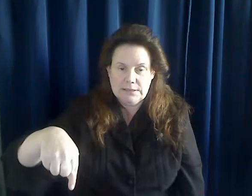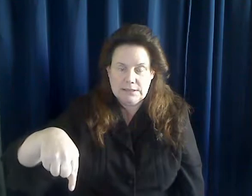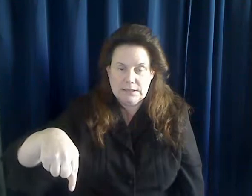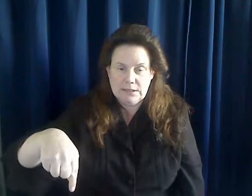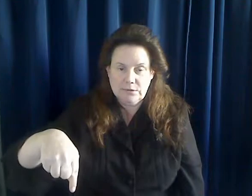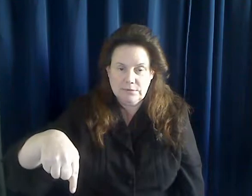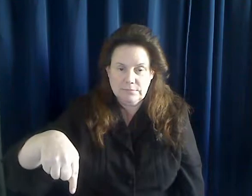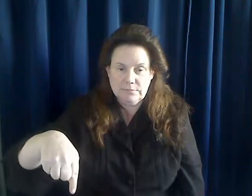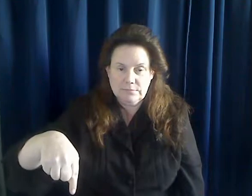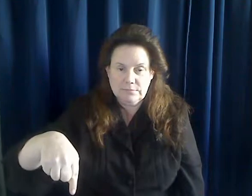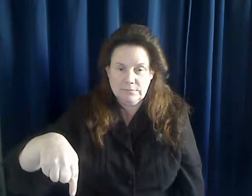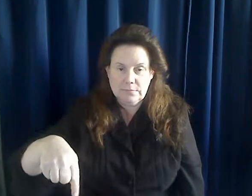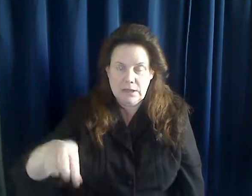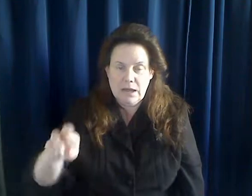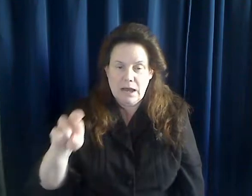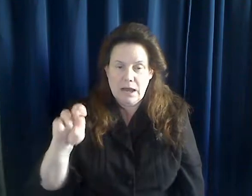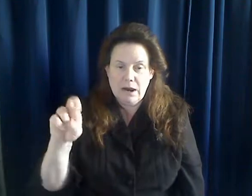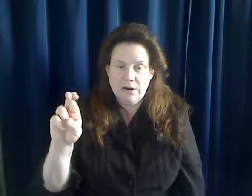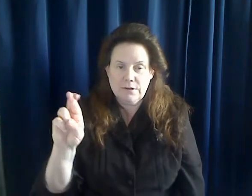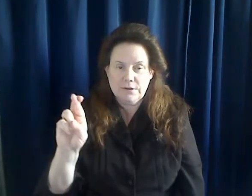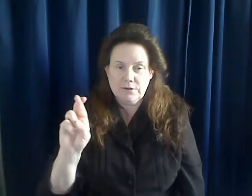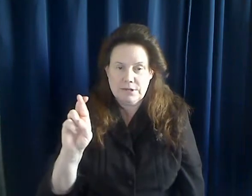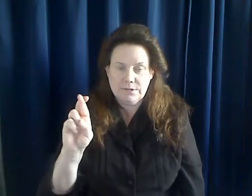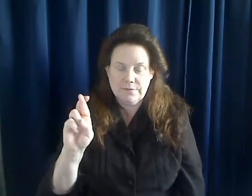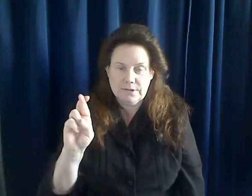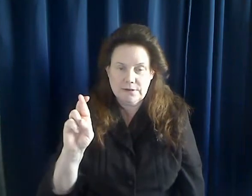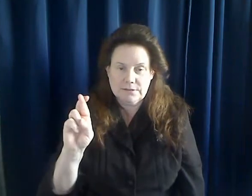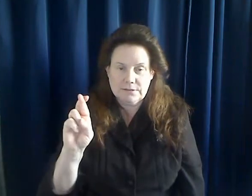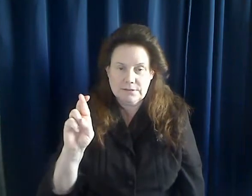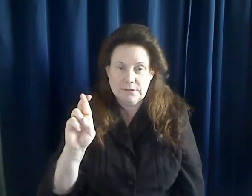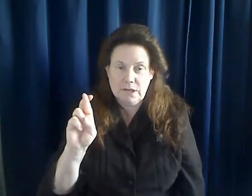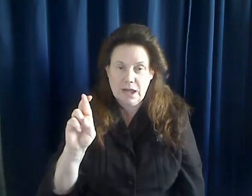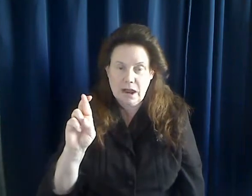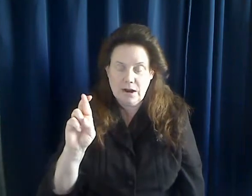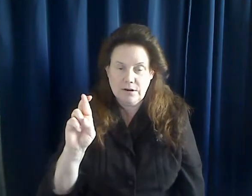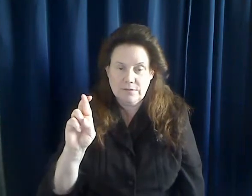is a Q. R, you cross your fingers. R.